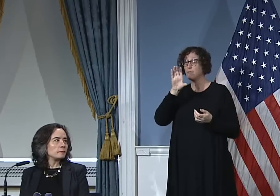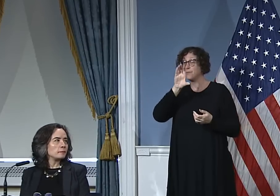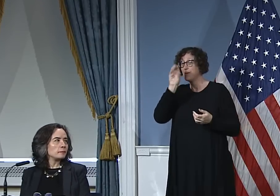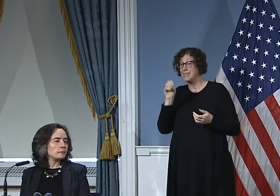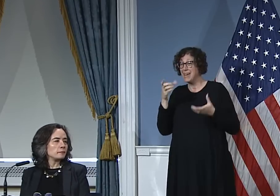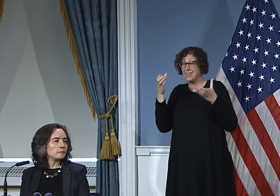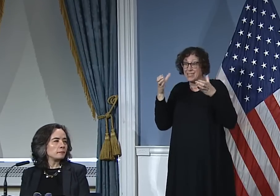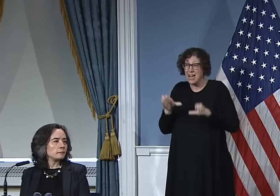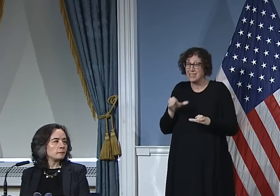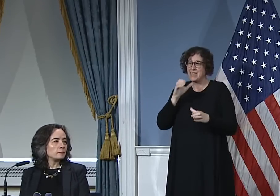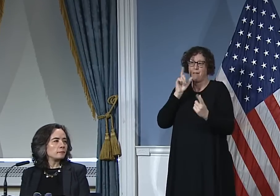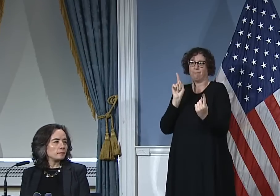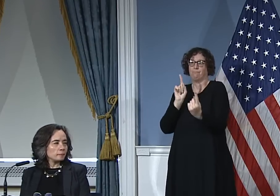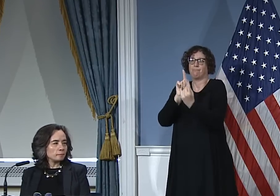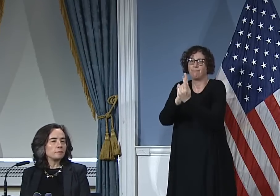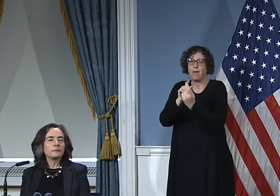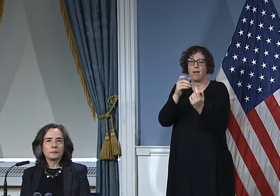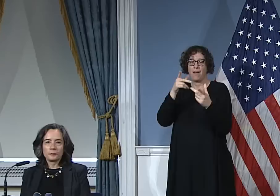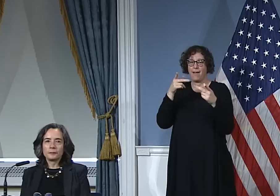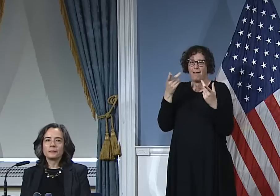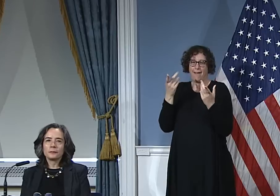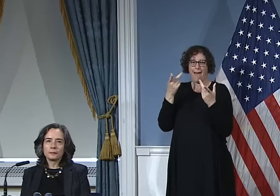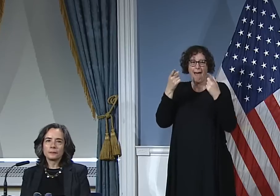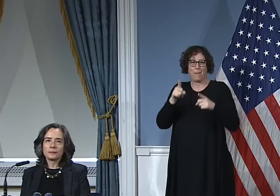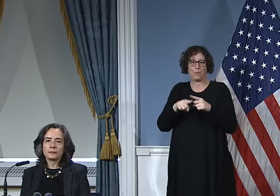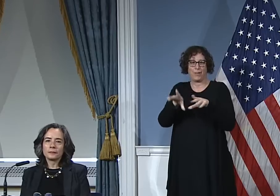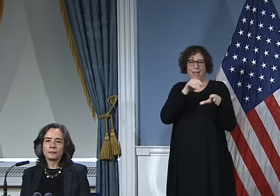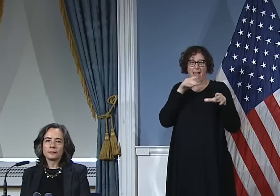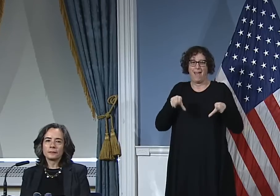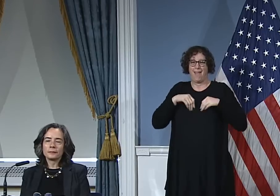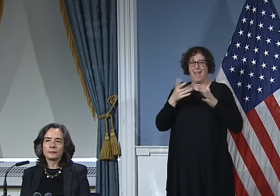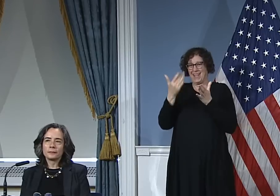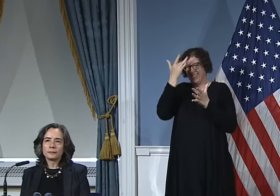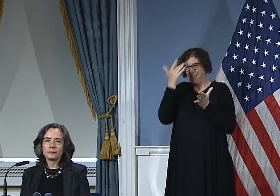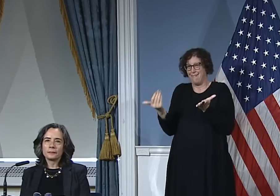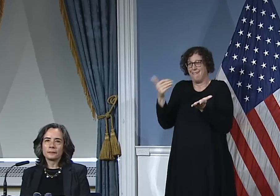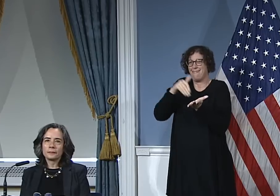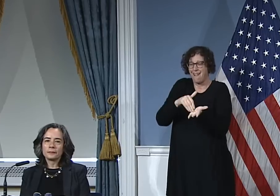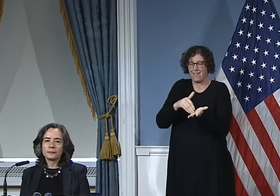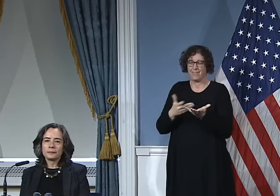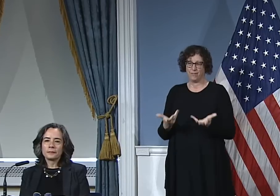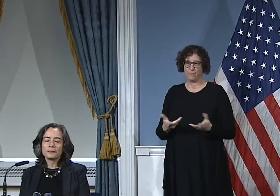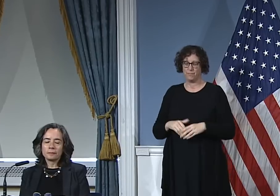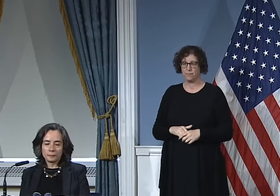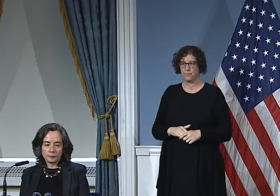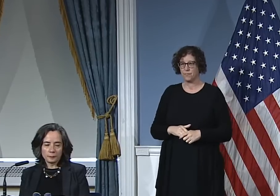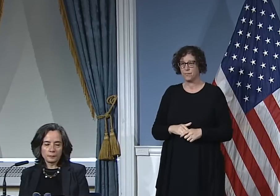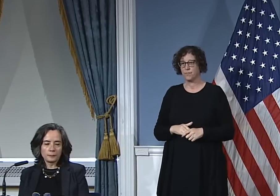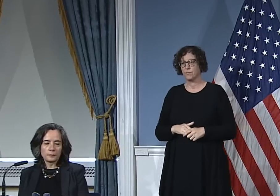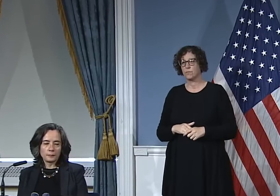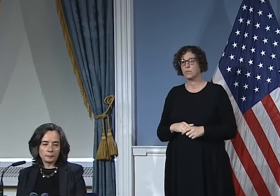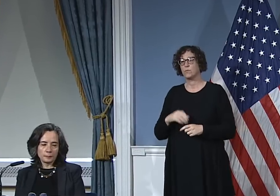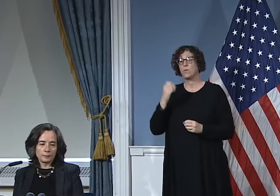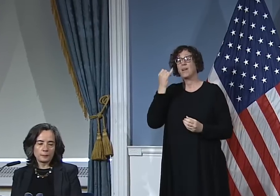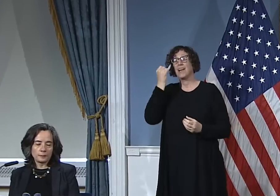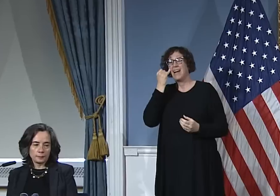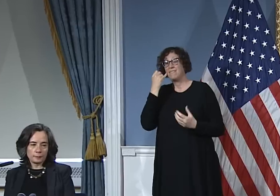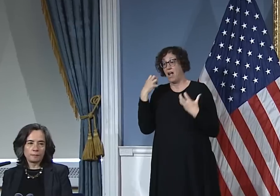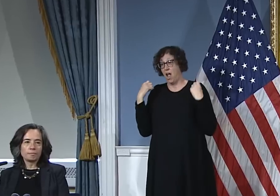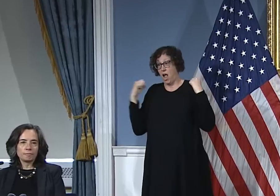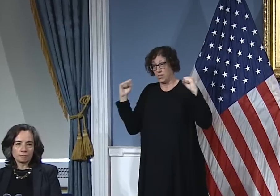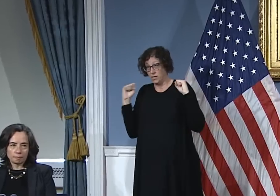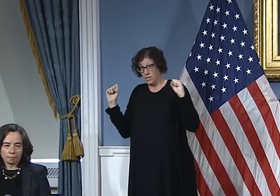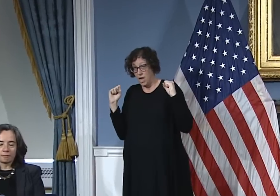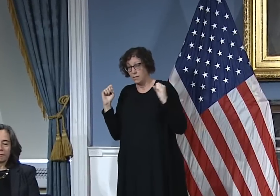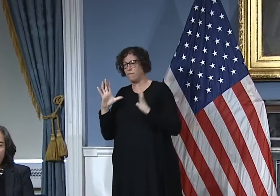the exercise you need, keep it as tight as you can in terms of time. You go to the store. Even if you go to the store, keep your time